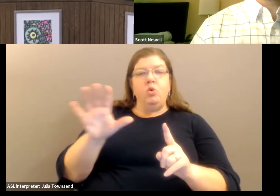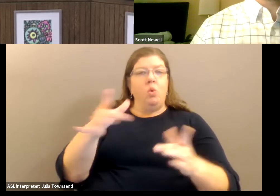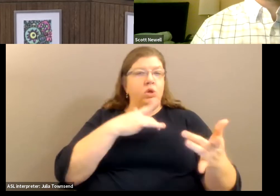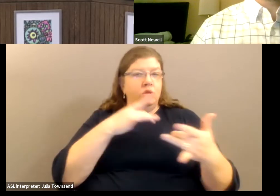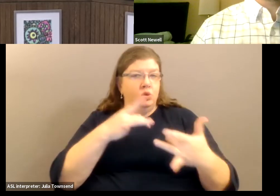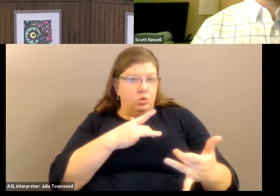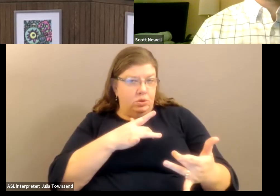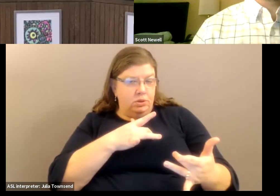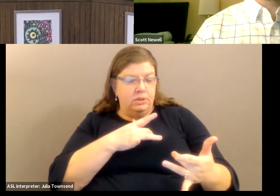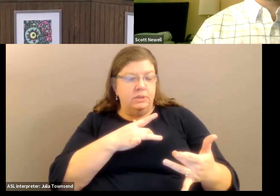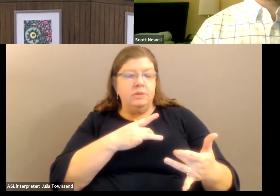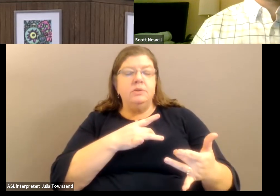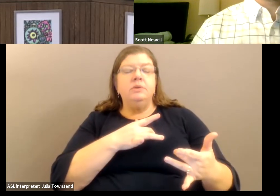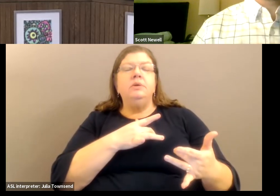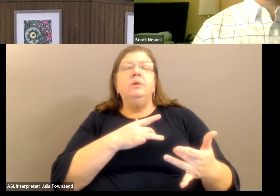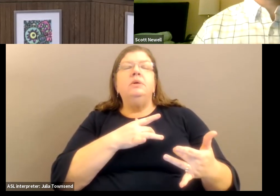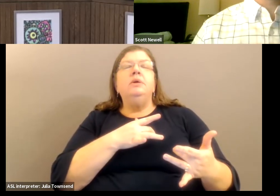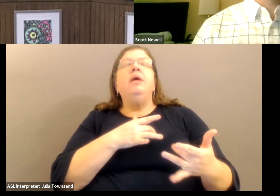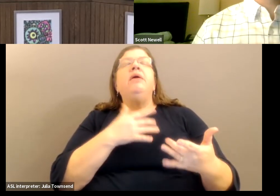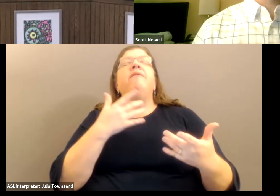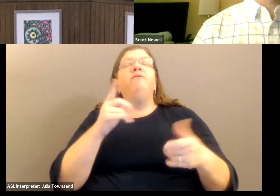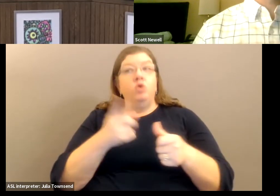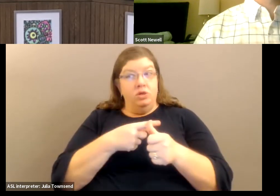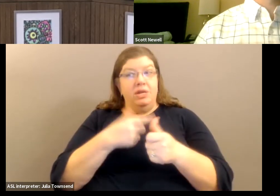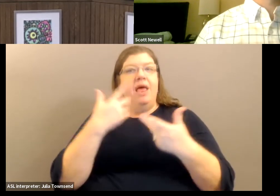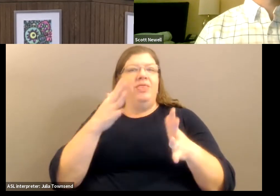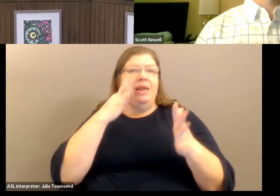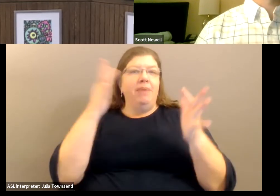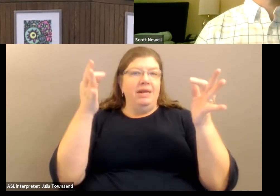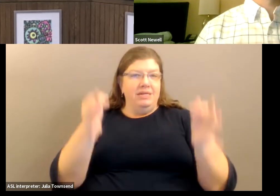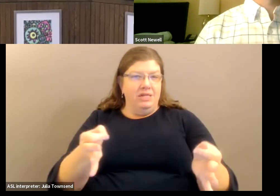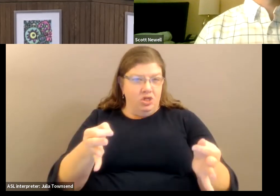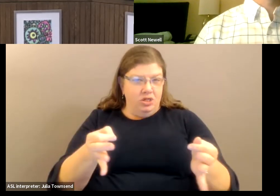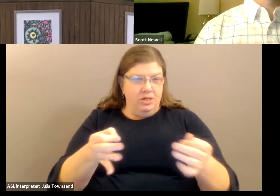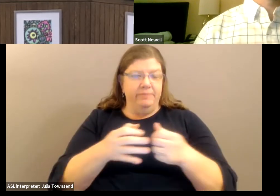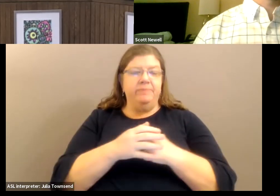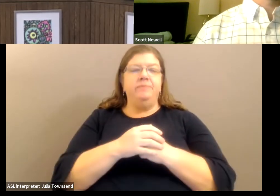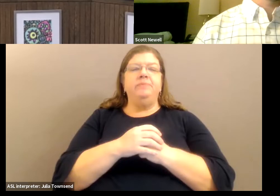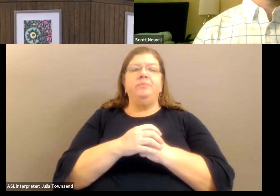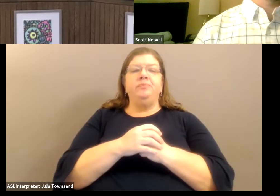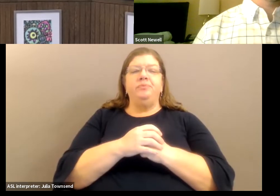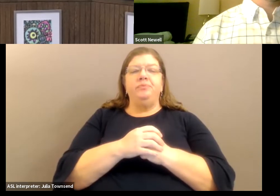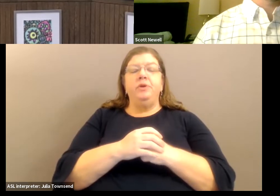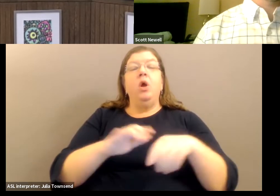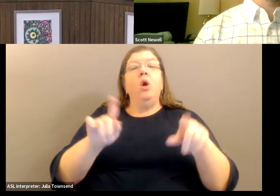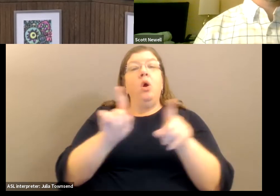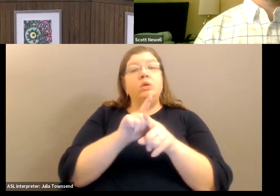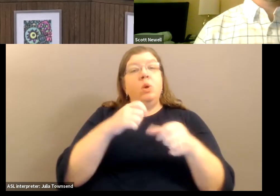concerns before I made my decision. I also want to